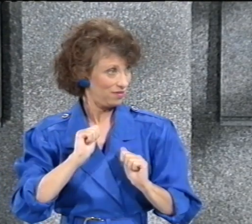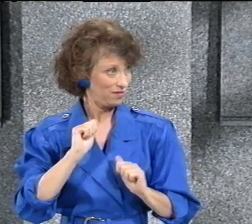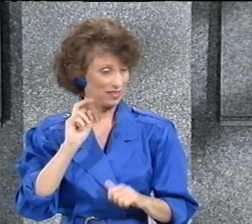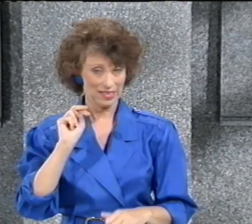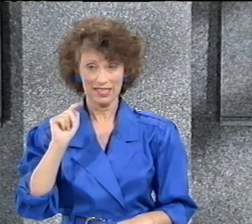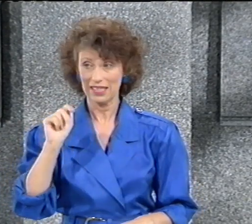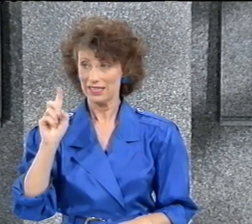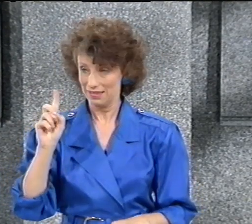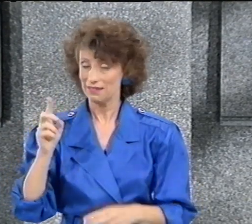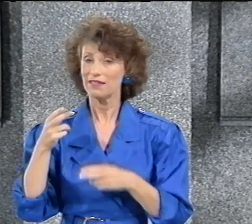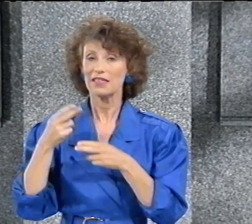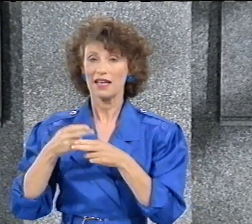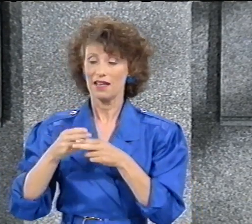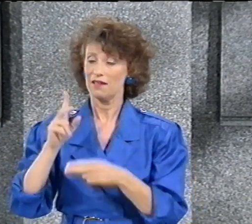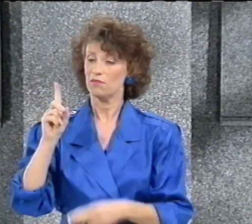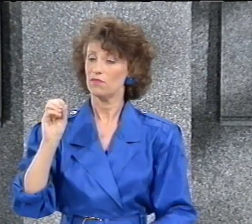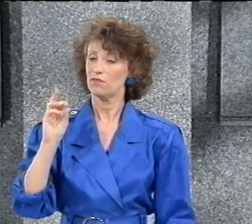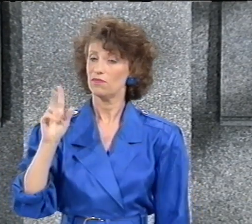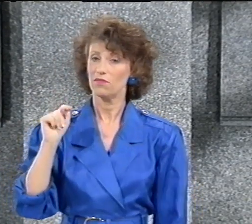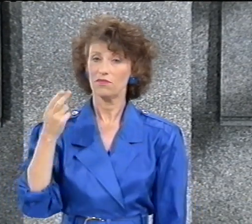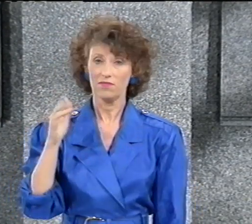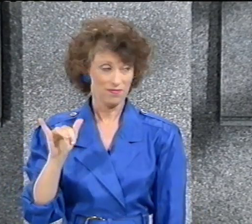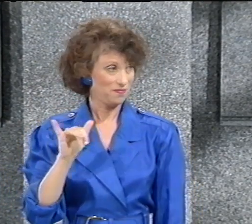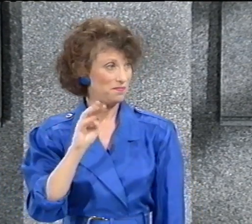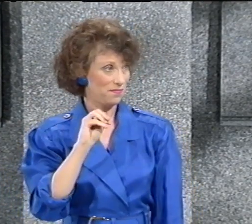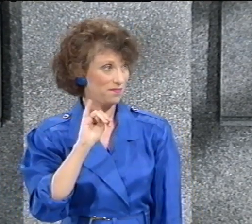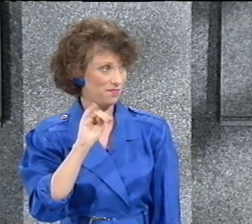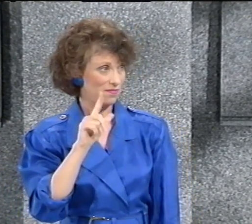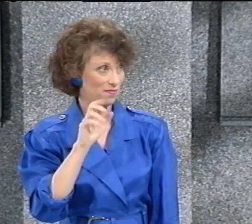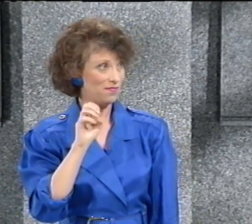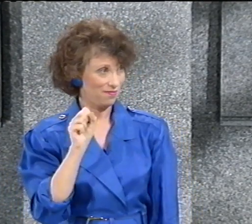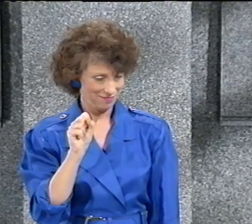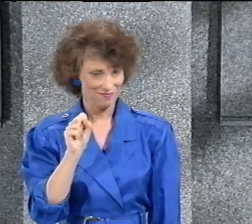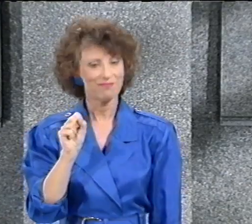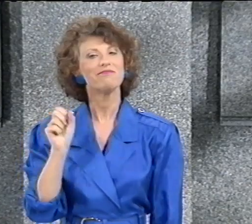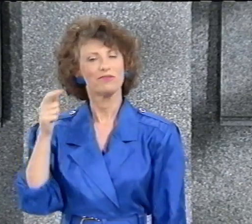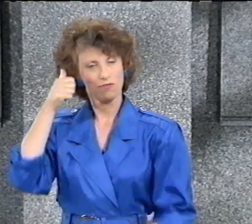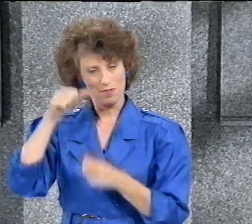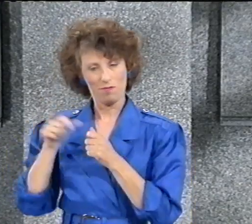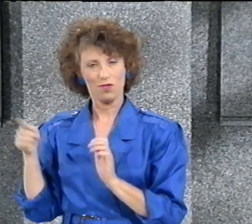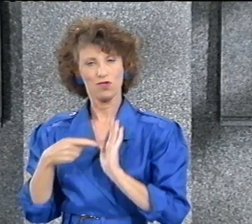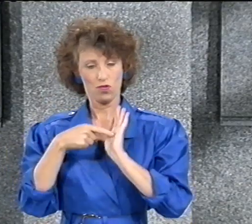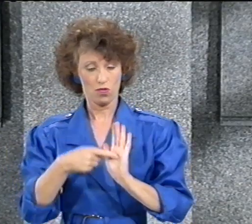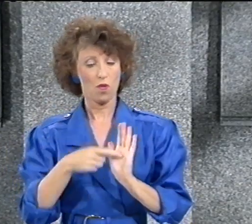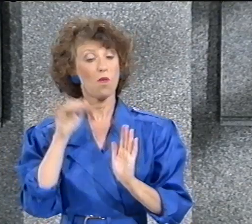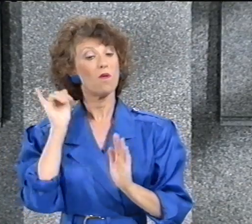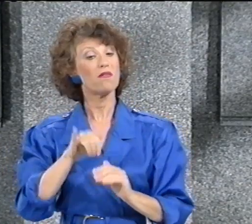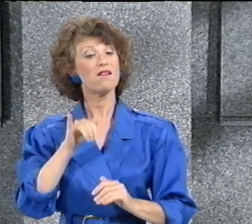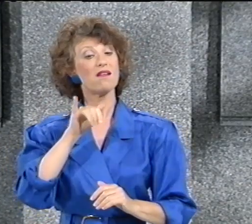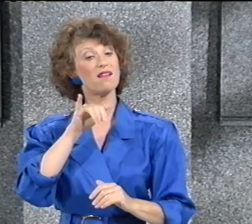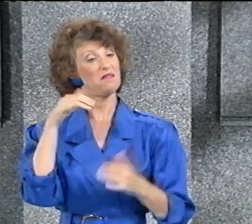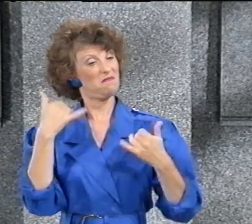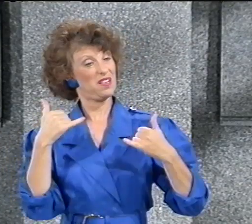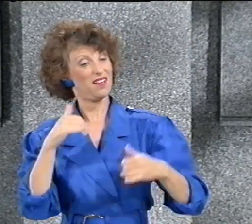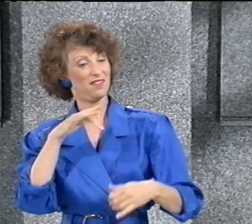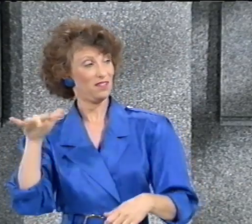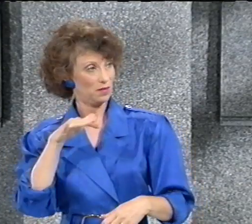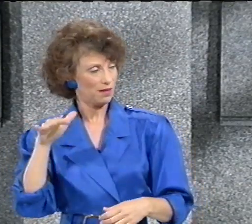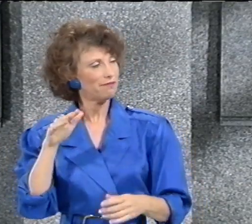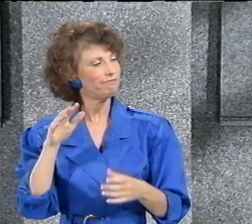Dorothy Miles, an actress formerly with the National Theater of the Deaf, demonstrated this fingerspelled word